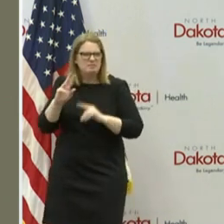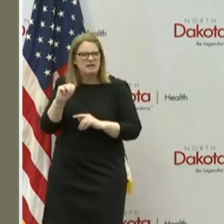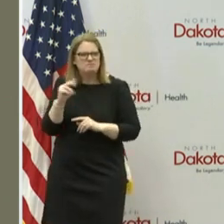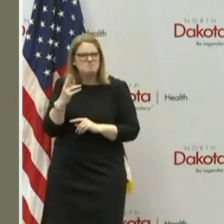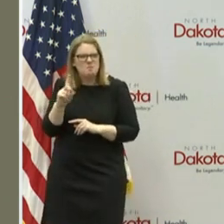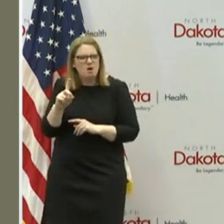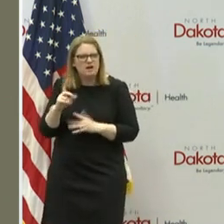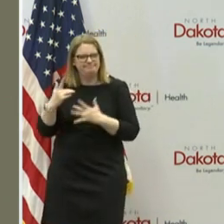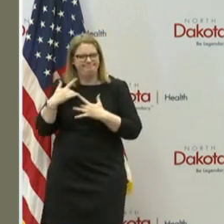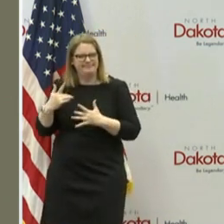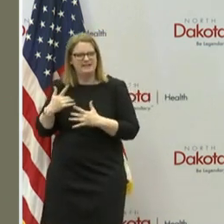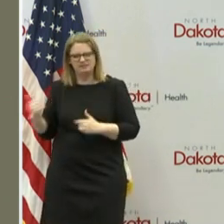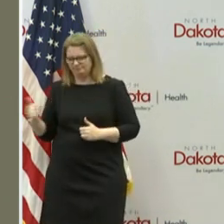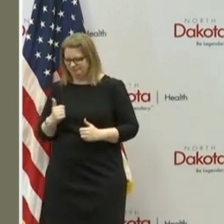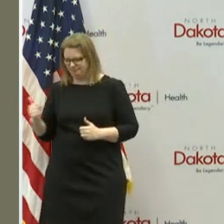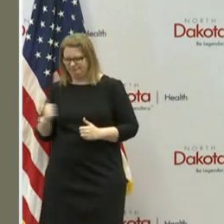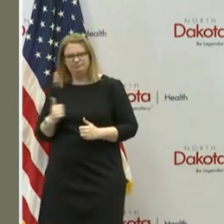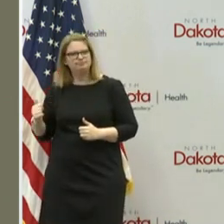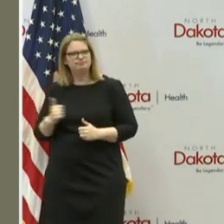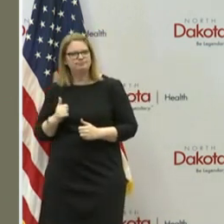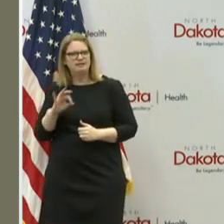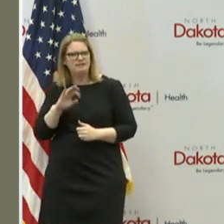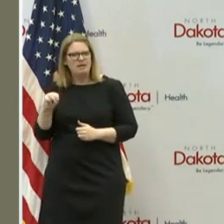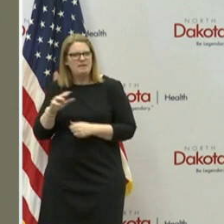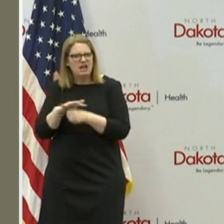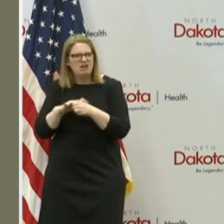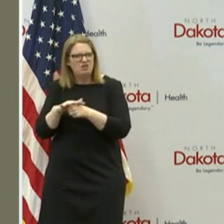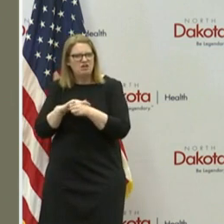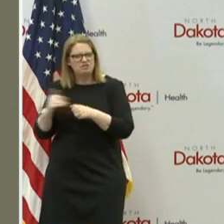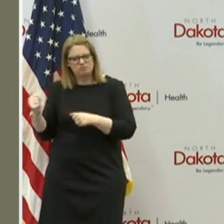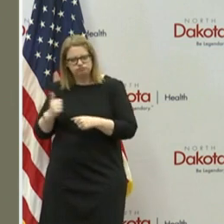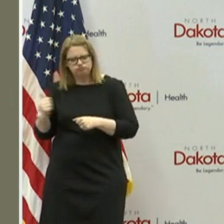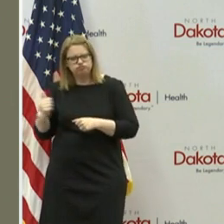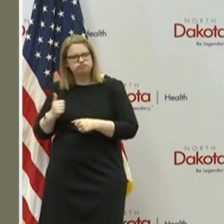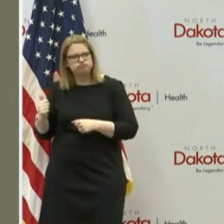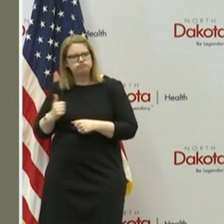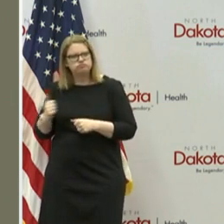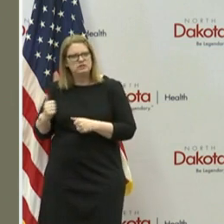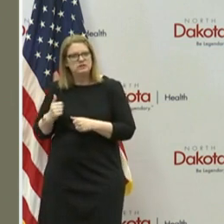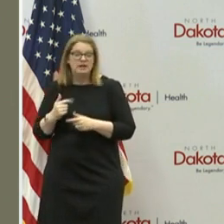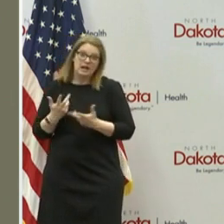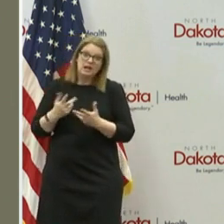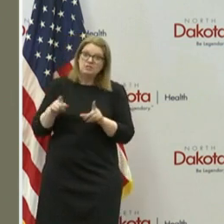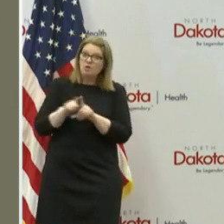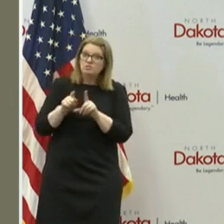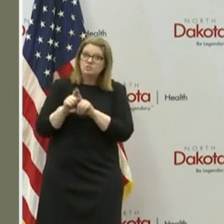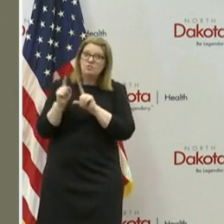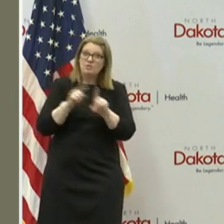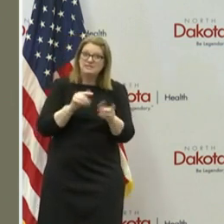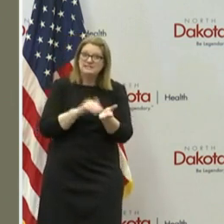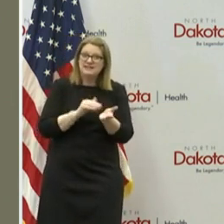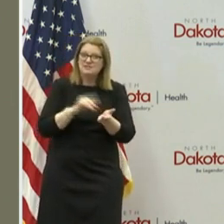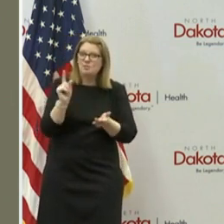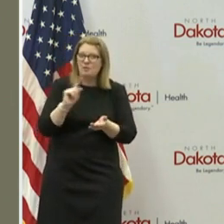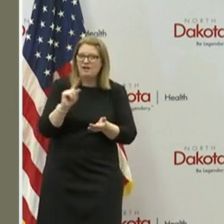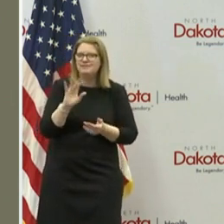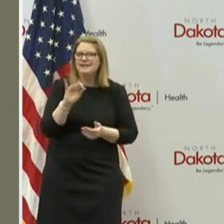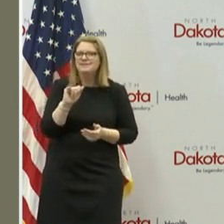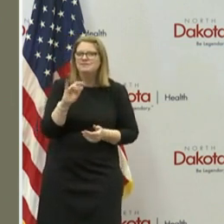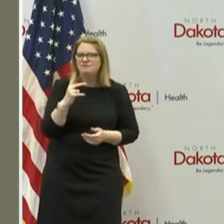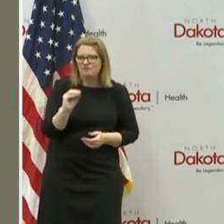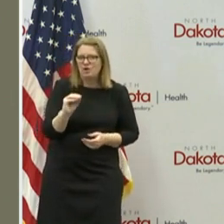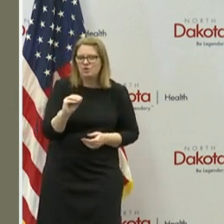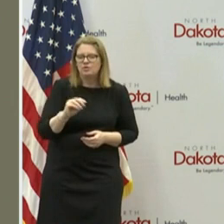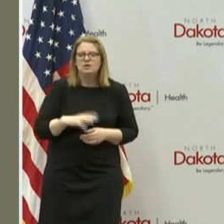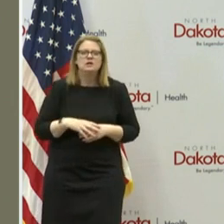with the cross-border metro area, including they're working in North Dakota and getting their health care in North Dakota. Long-term care, of course, is